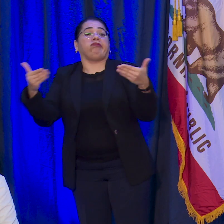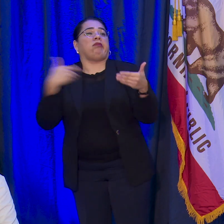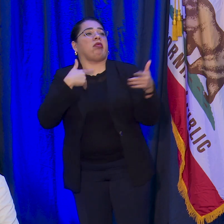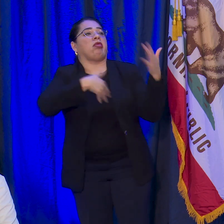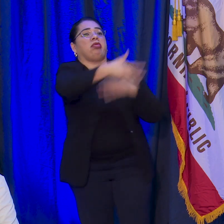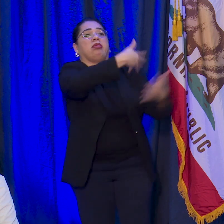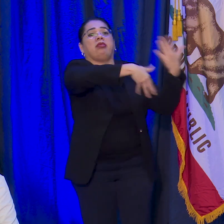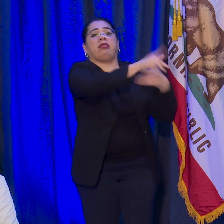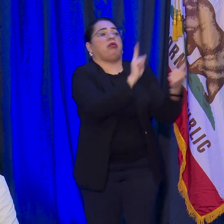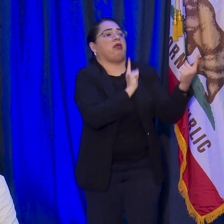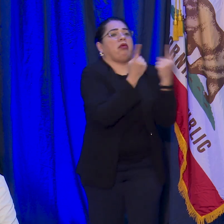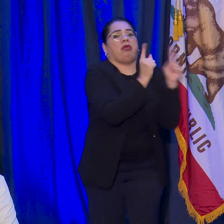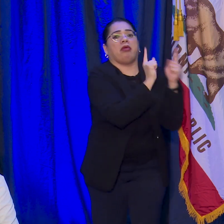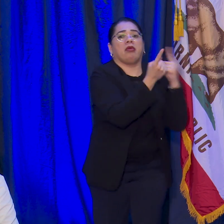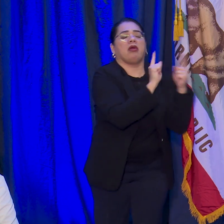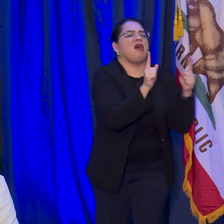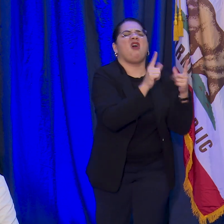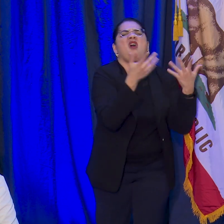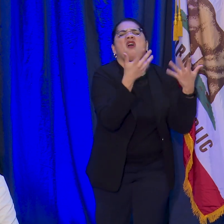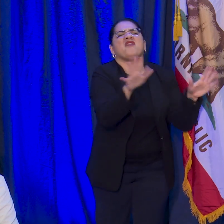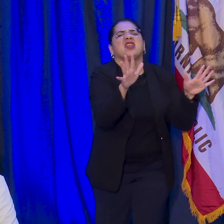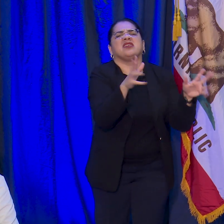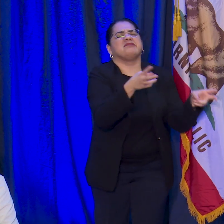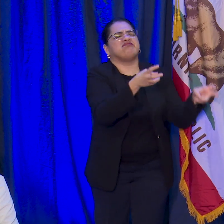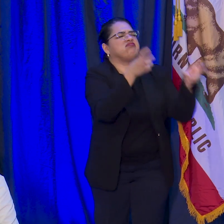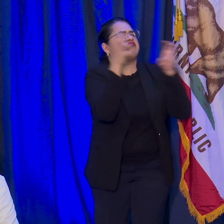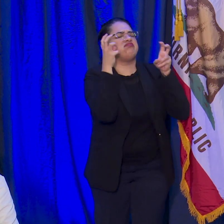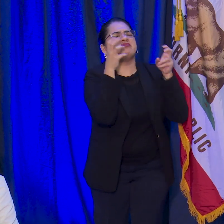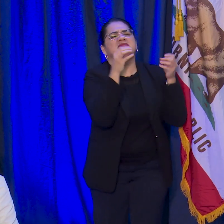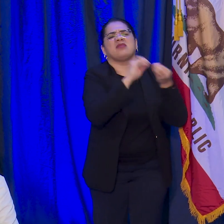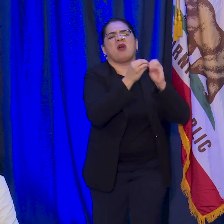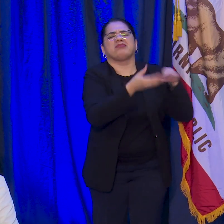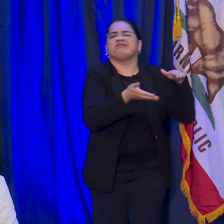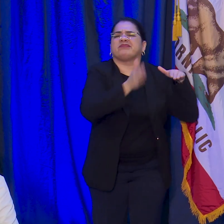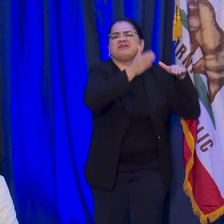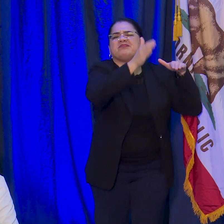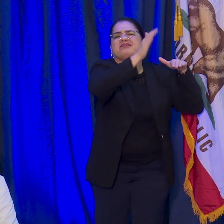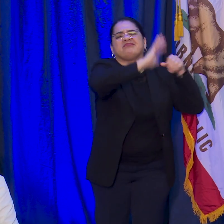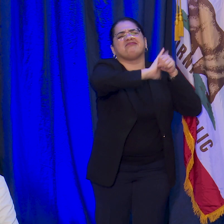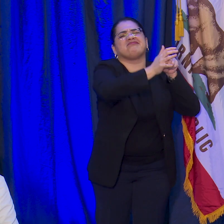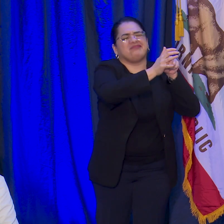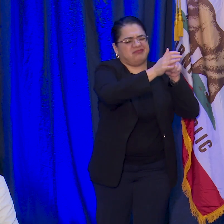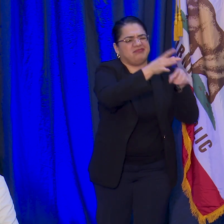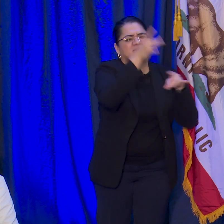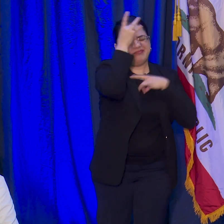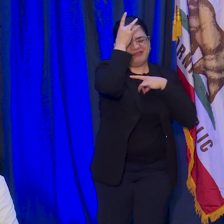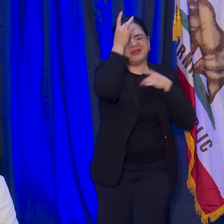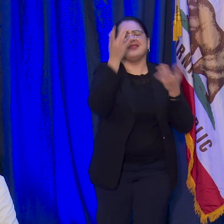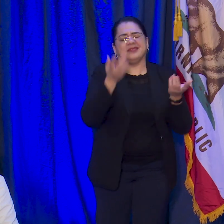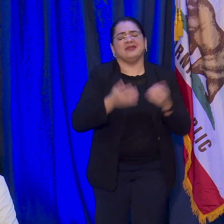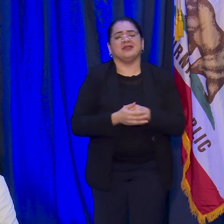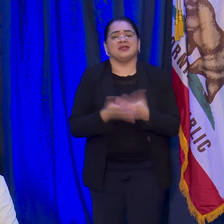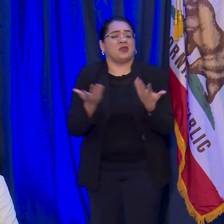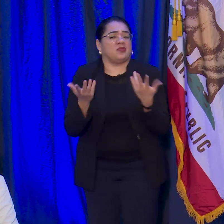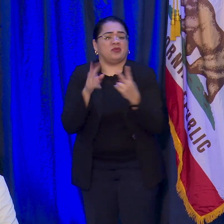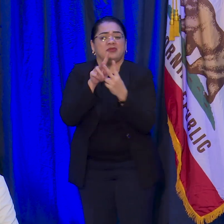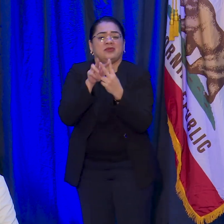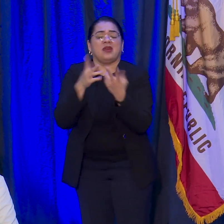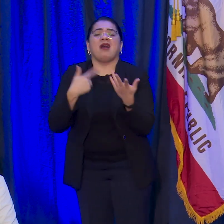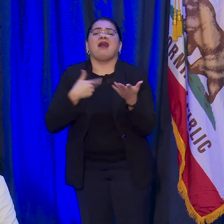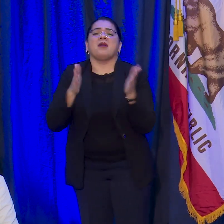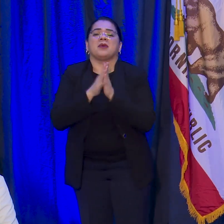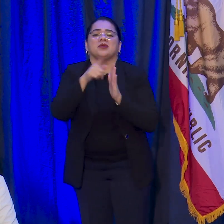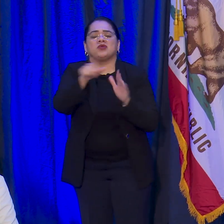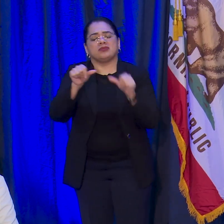have enough beds to be able to treat everyone that needs support and that needs a hospital bed. So I'm asking you to please be